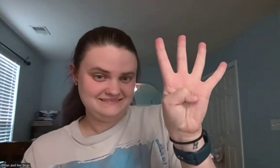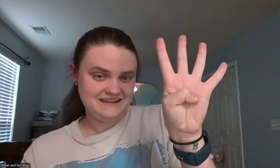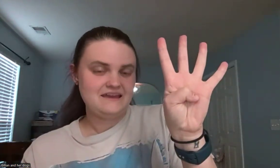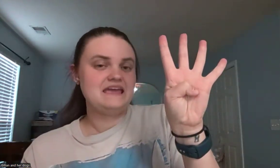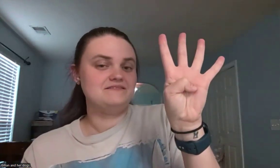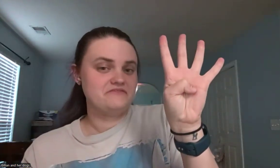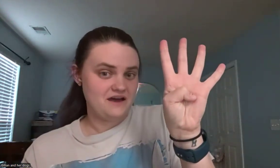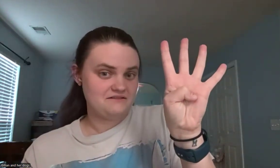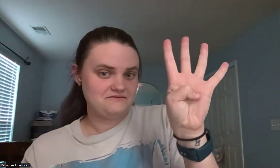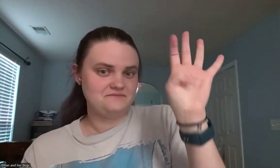and five.